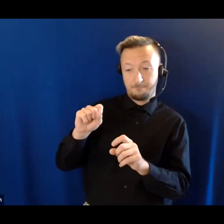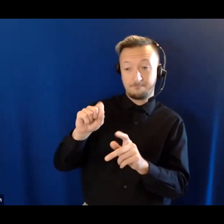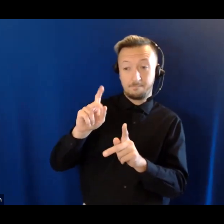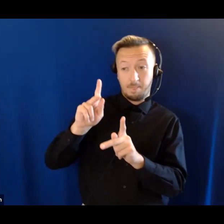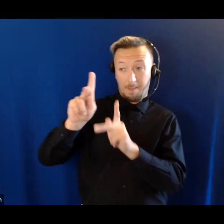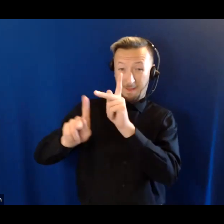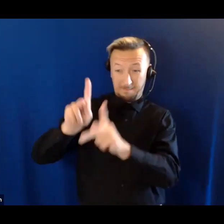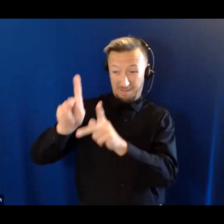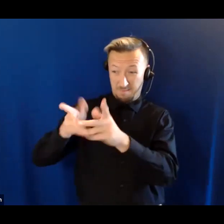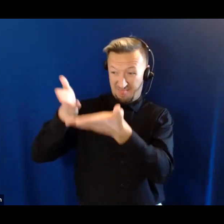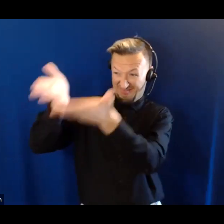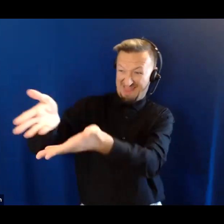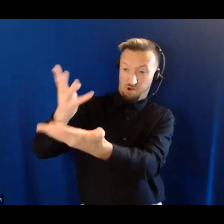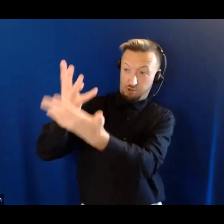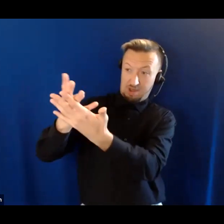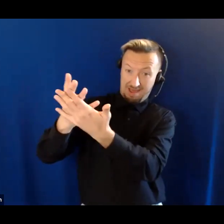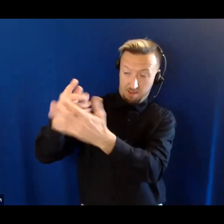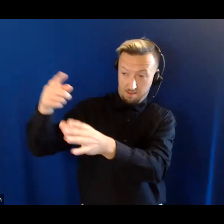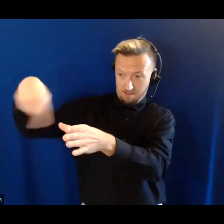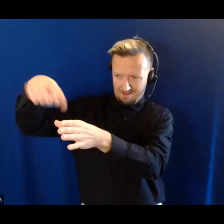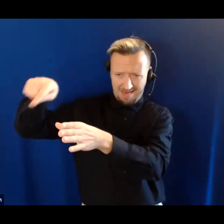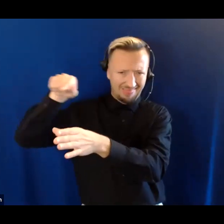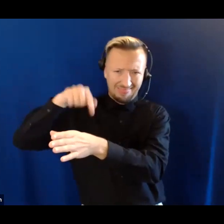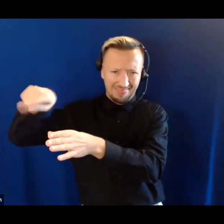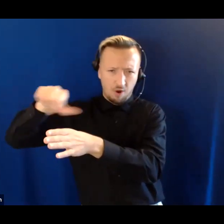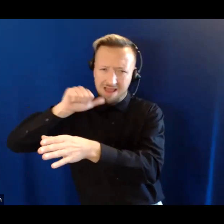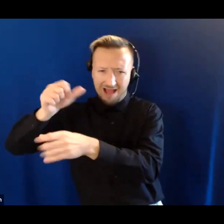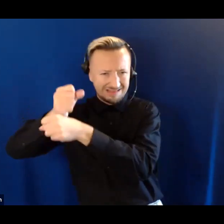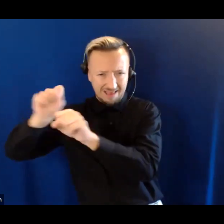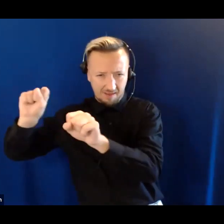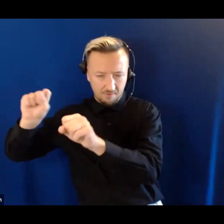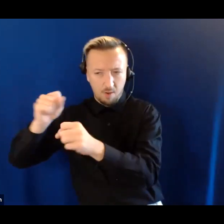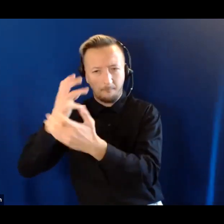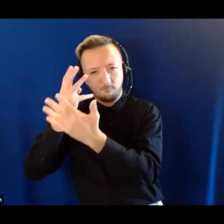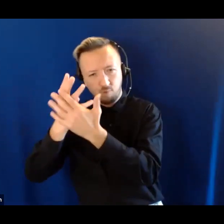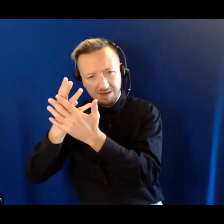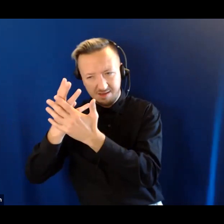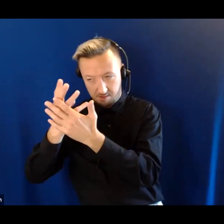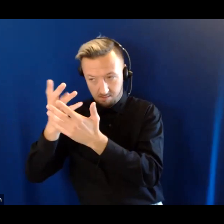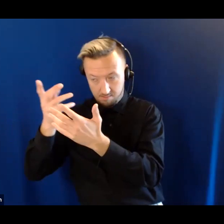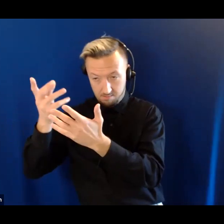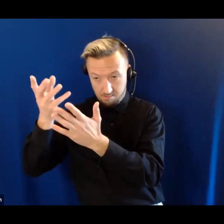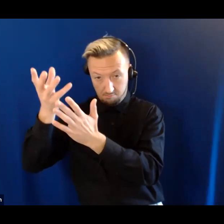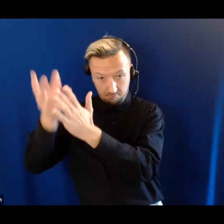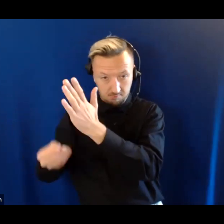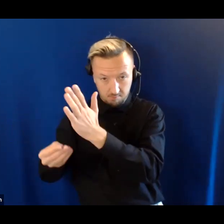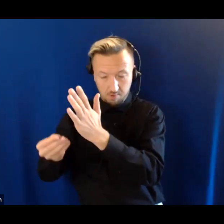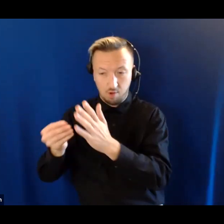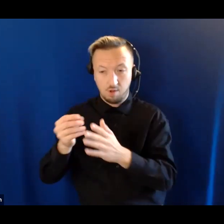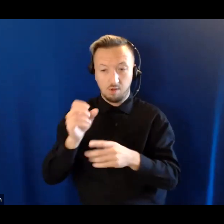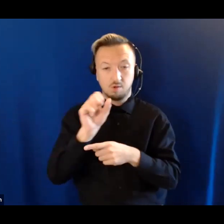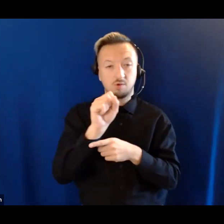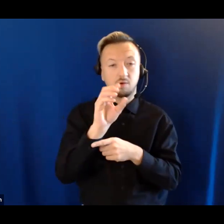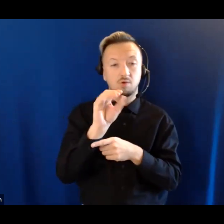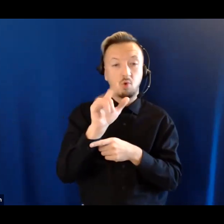actually in prisons and jails who are not safe. And as Angela Davis says, prisons don't disappear social problems, they